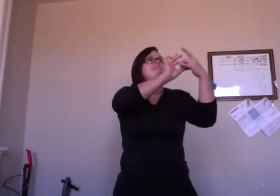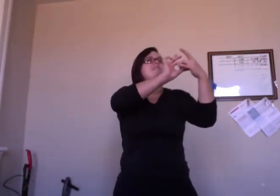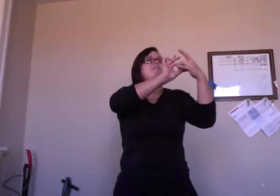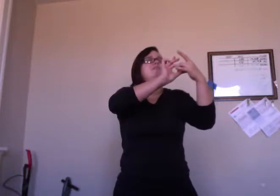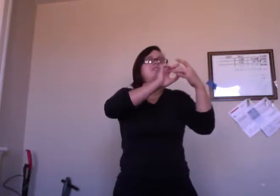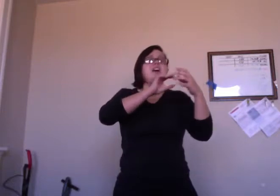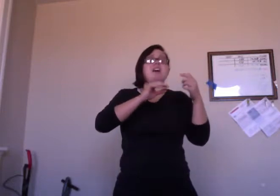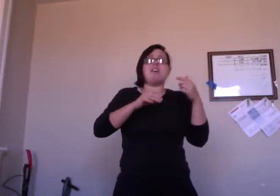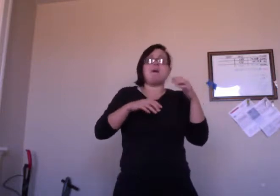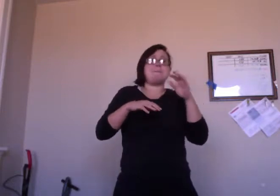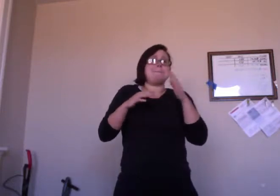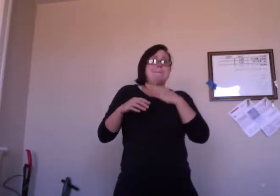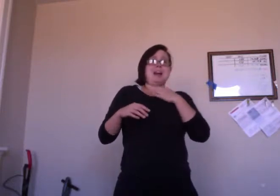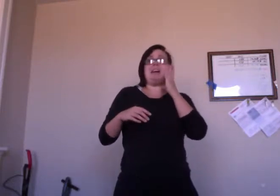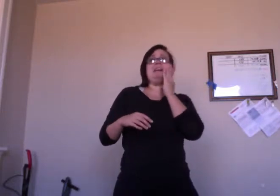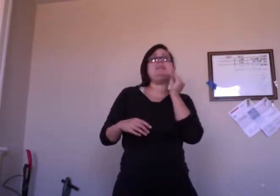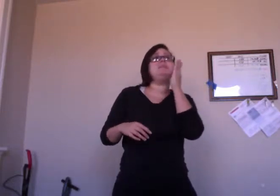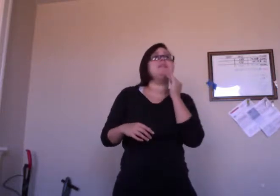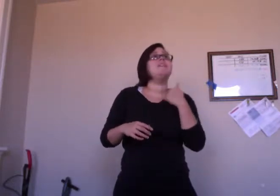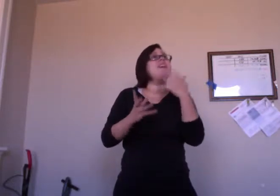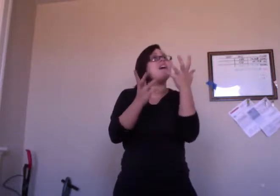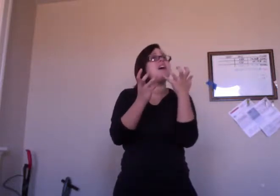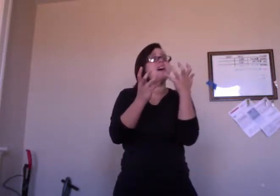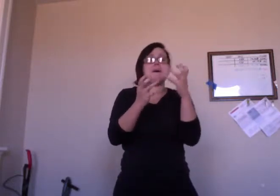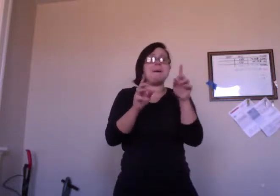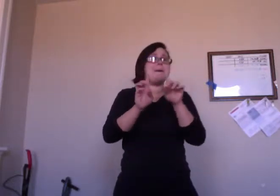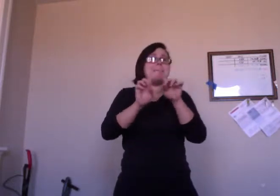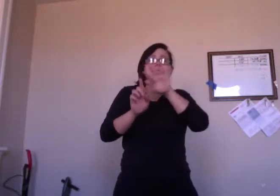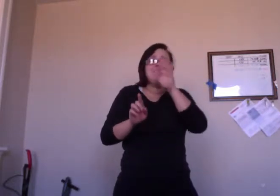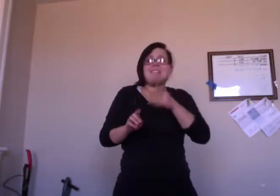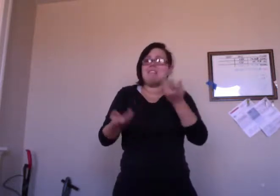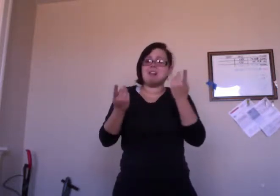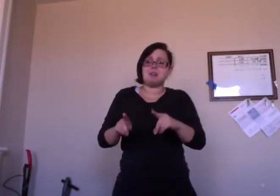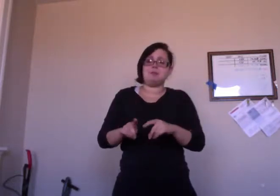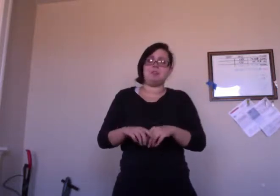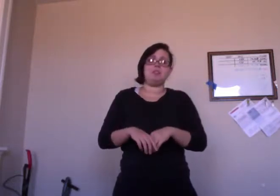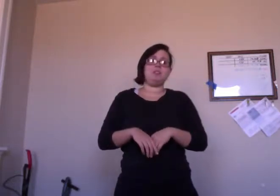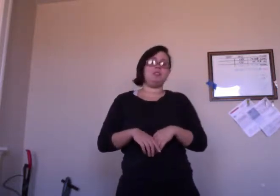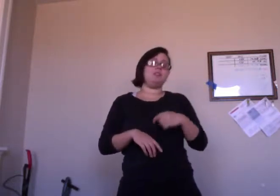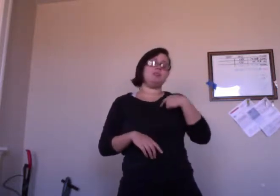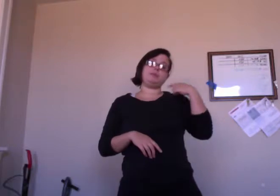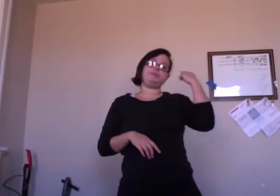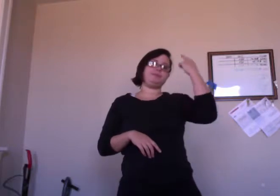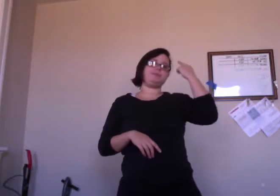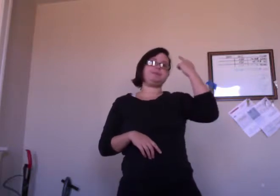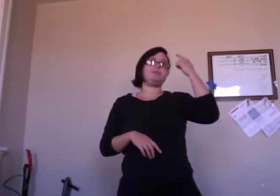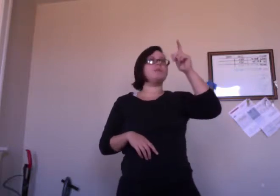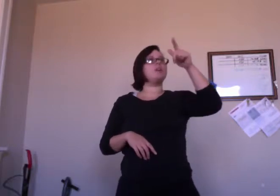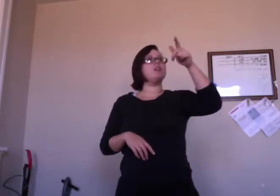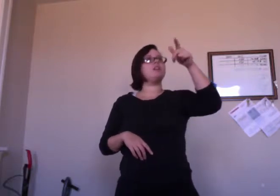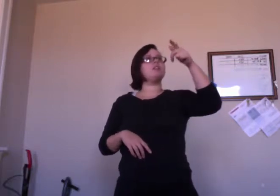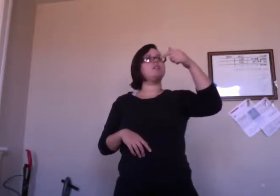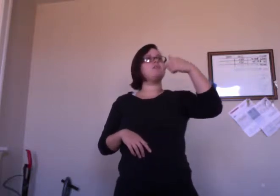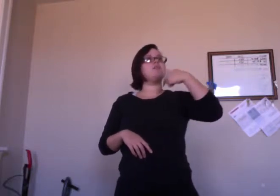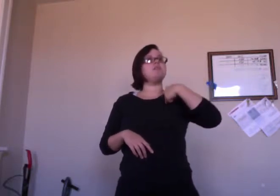to have and I never did. As I thought about that, later on I came up with a saying, which is, I collect